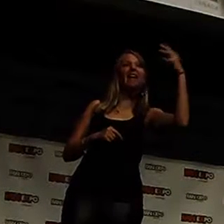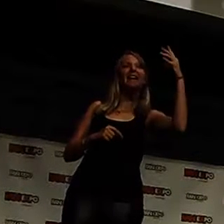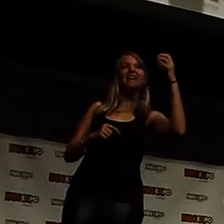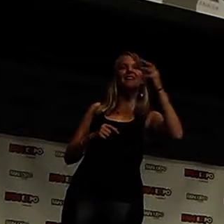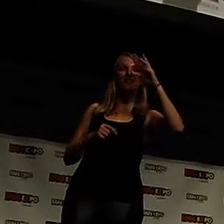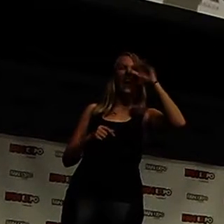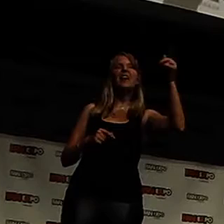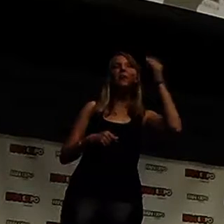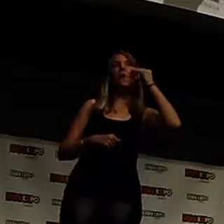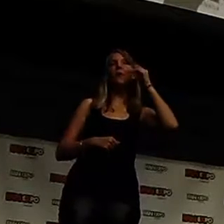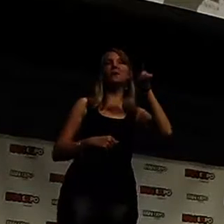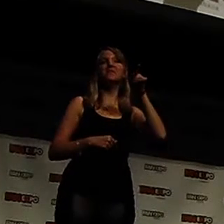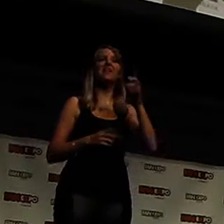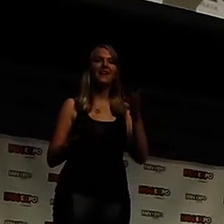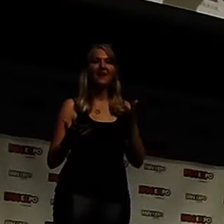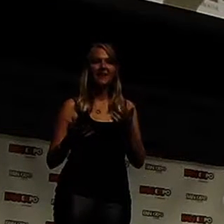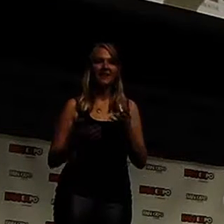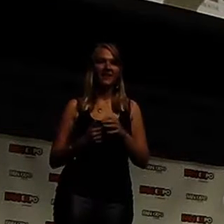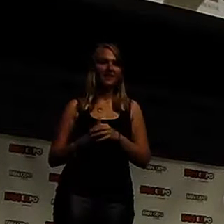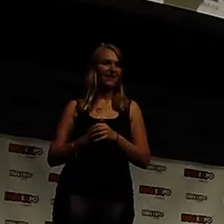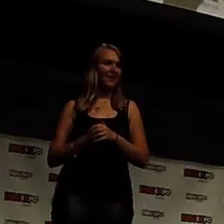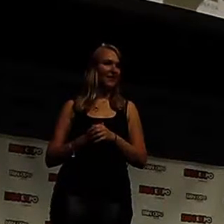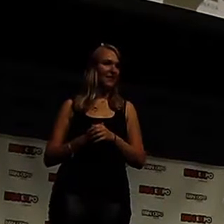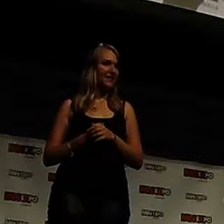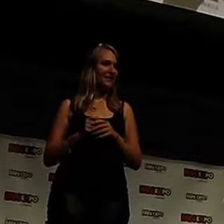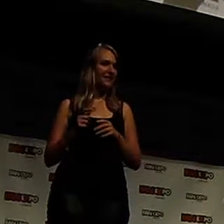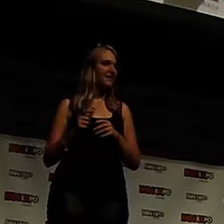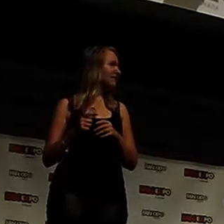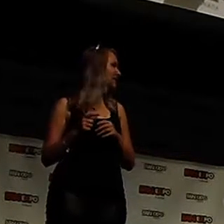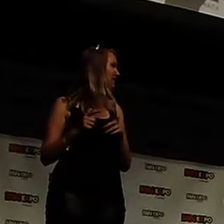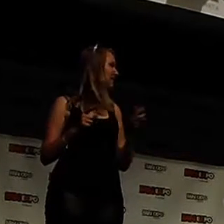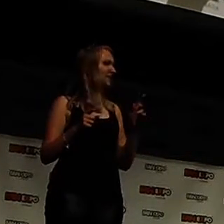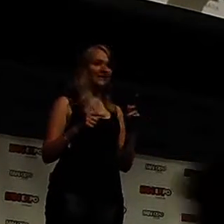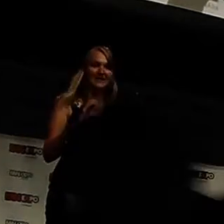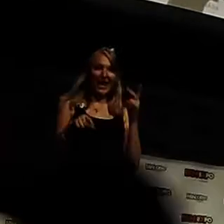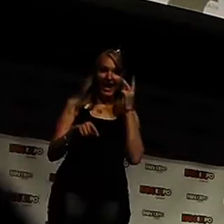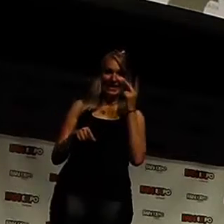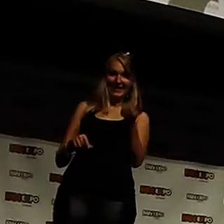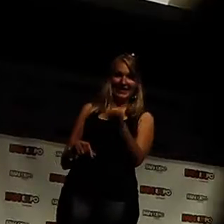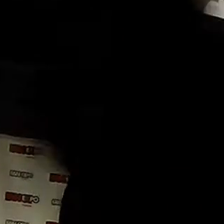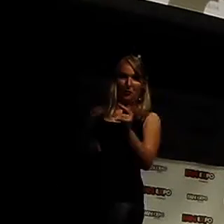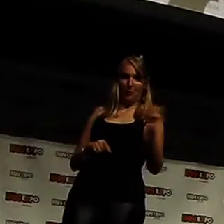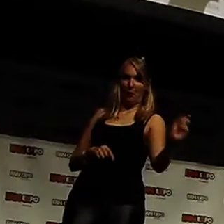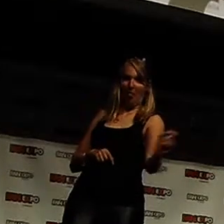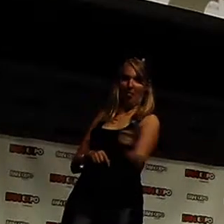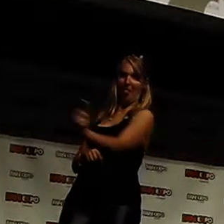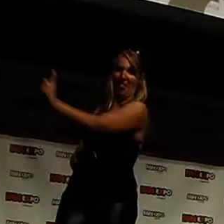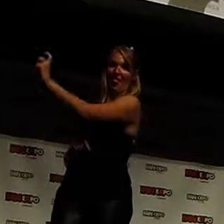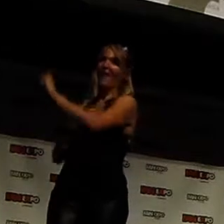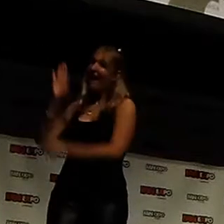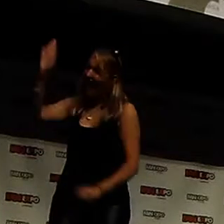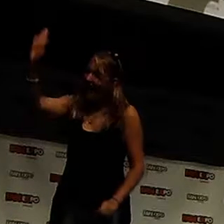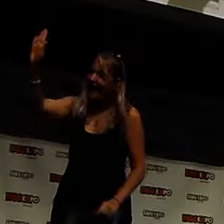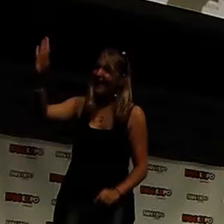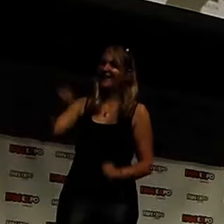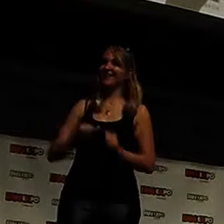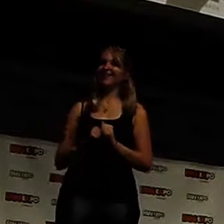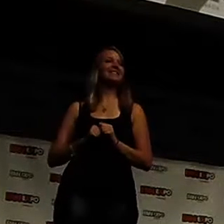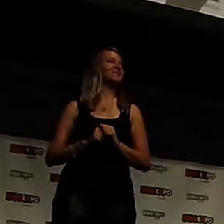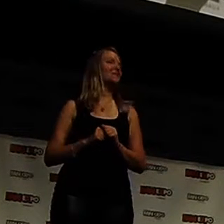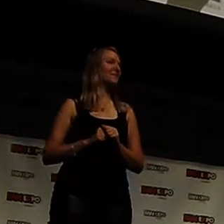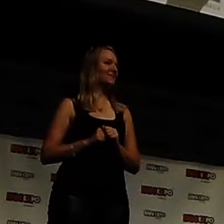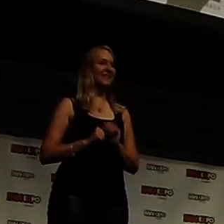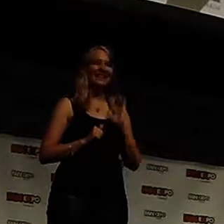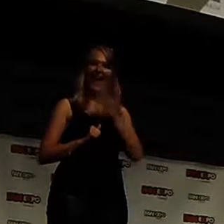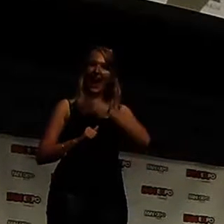Knowing looks. That guy. The lighting guy. Yeah. I am going to ask you later in our session. I can see you. Oh, hi there. That's okay. I'm going to